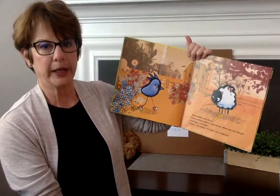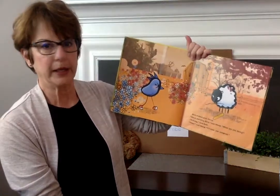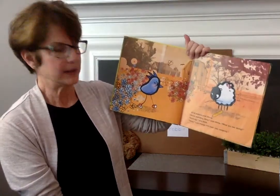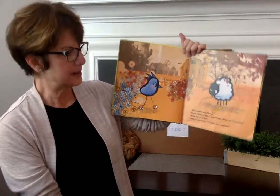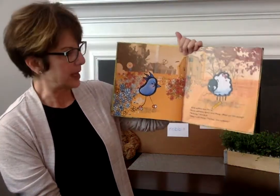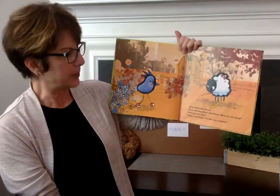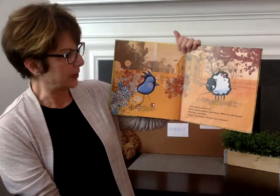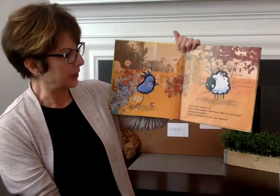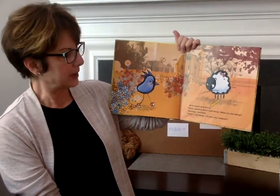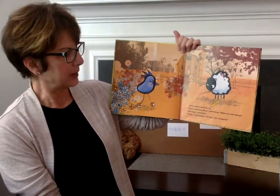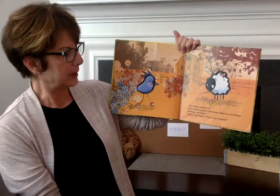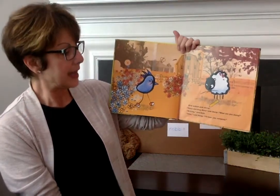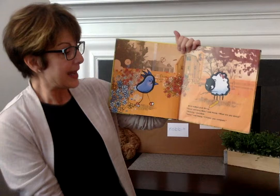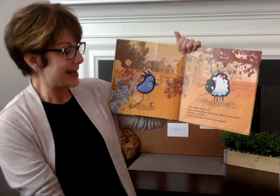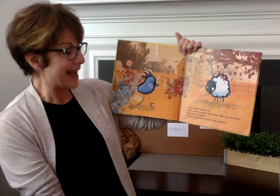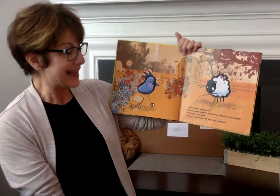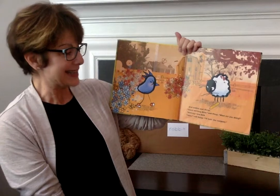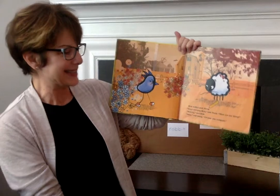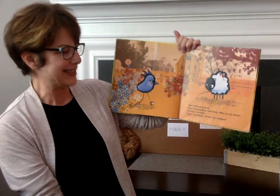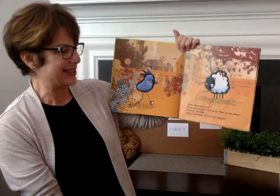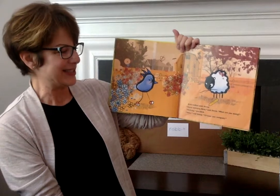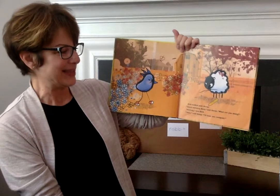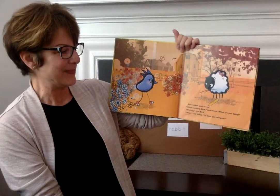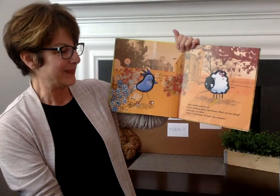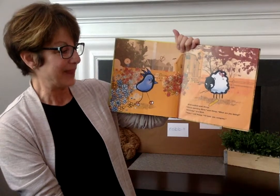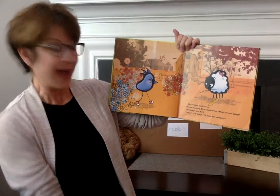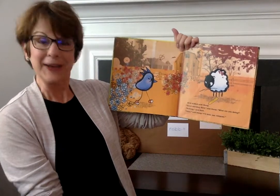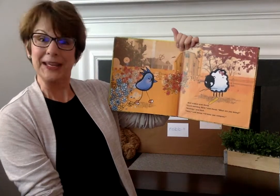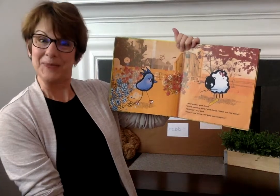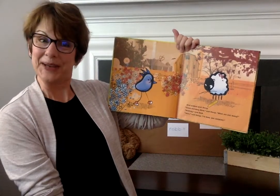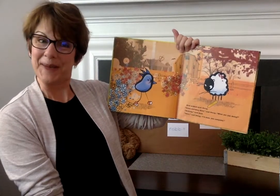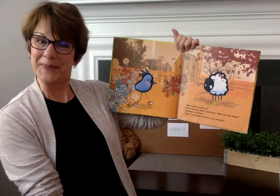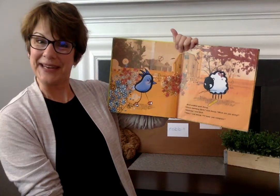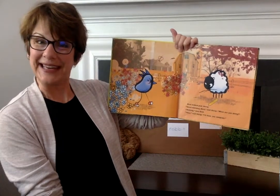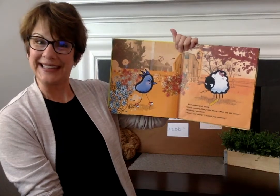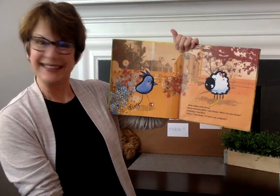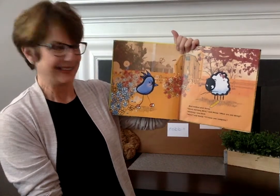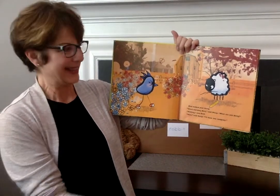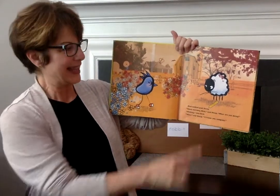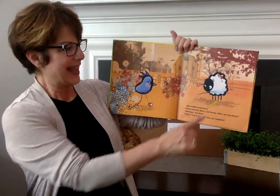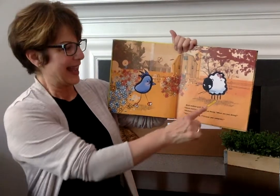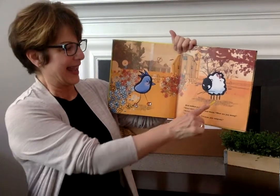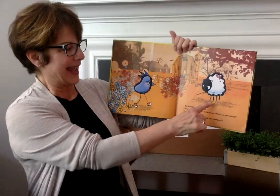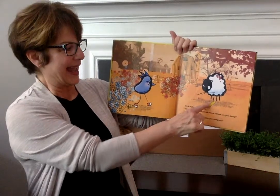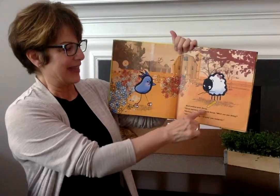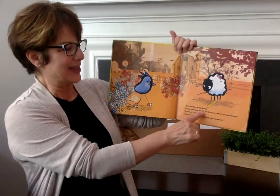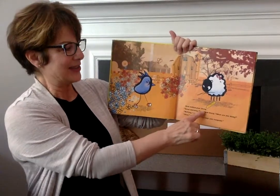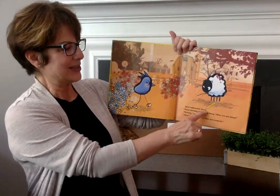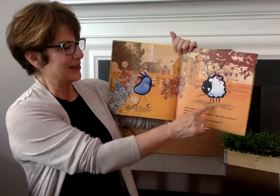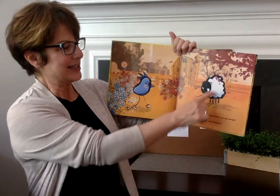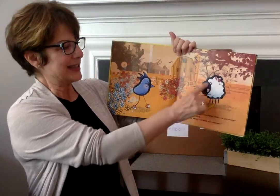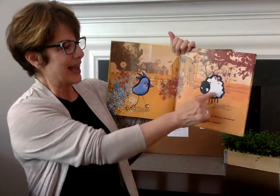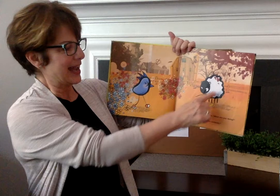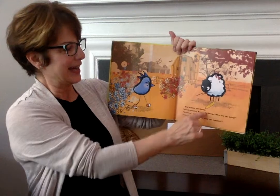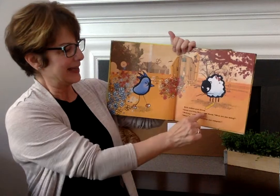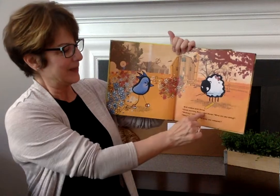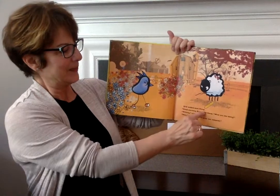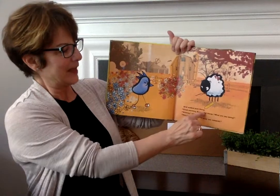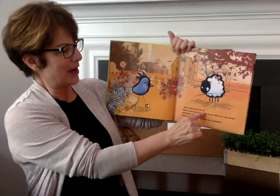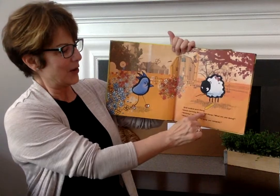Walking, said Bird. Nice, said Sheep. I'll keep you company. And there's our sign, arrow